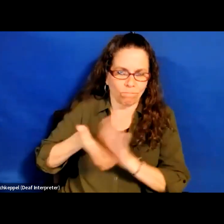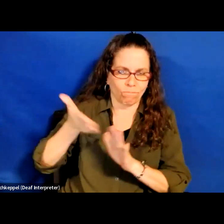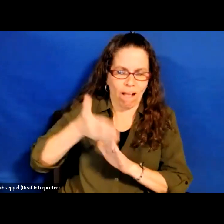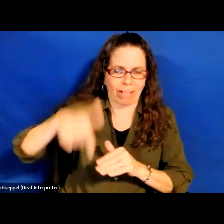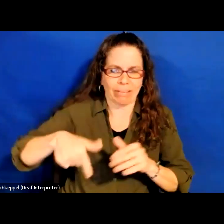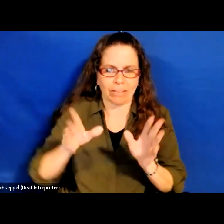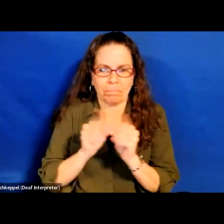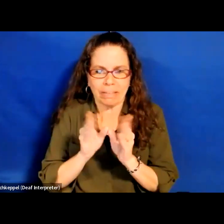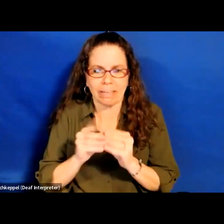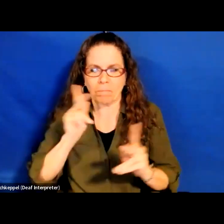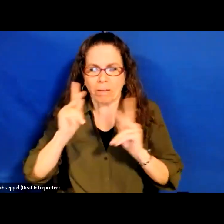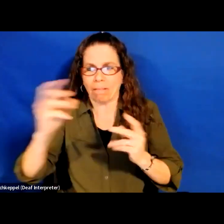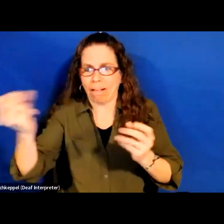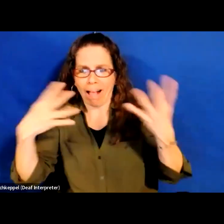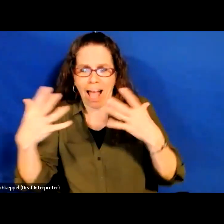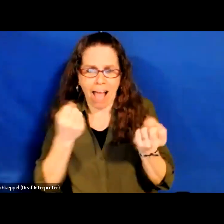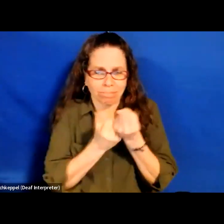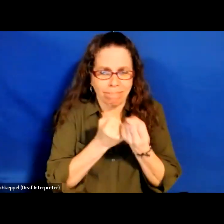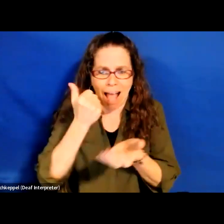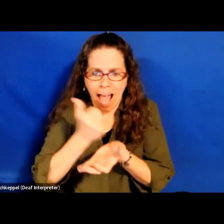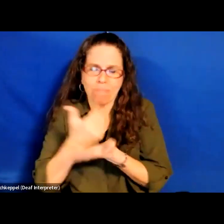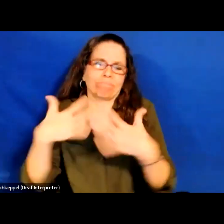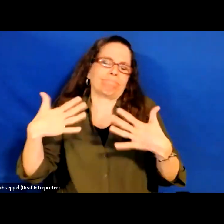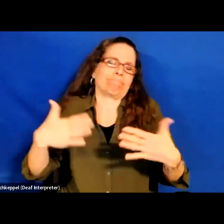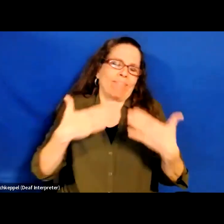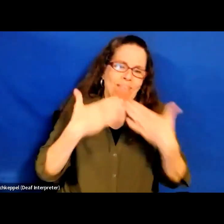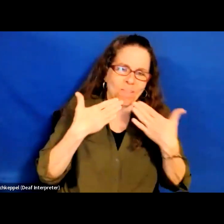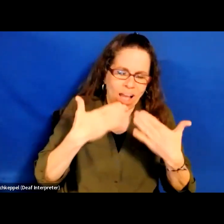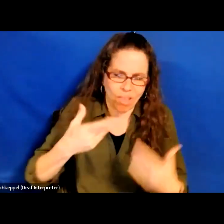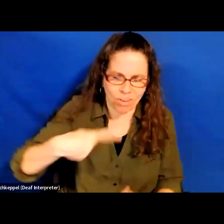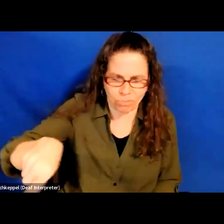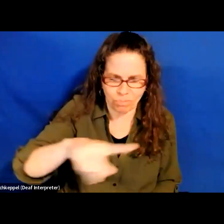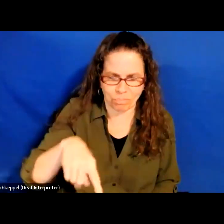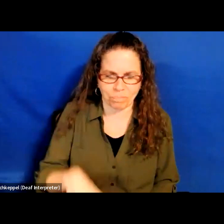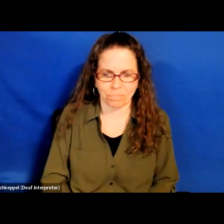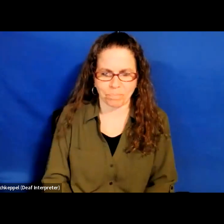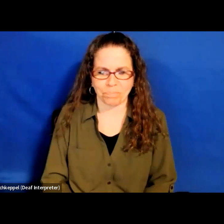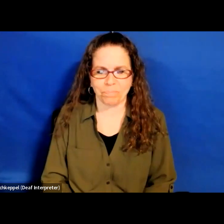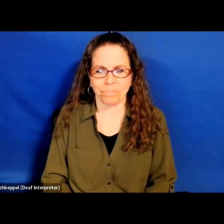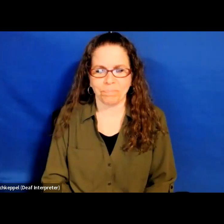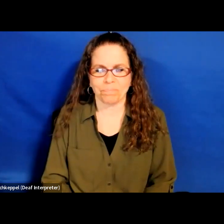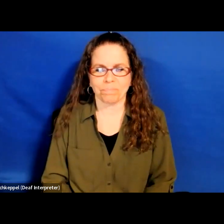helped me. And I'm going to call this meeting finished at